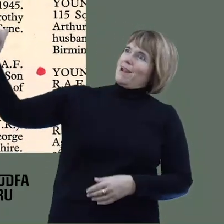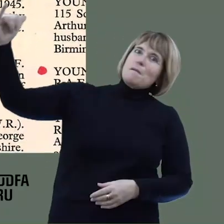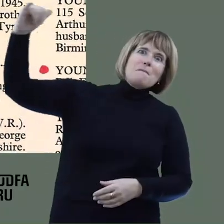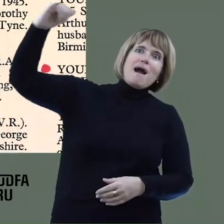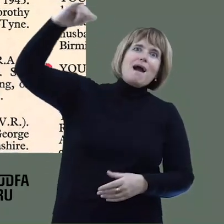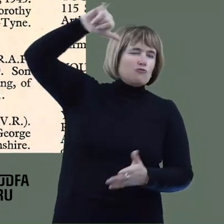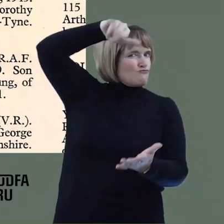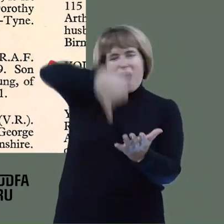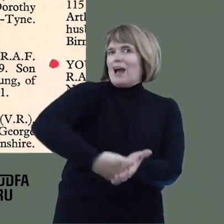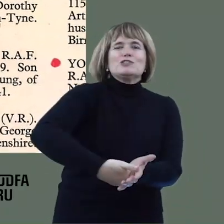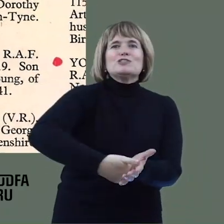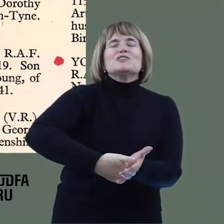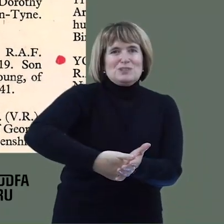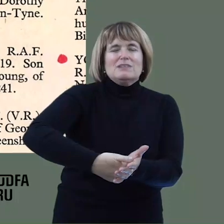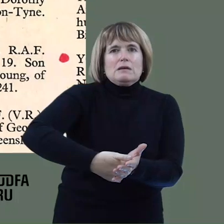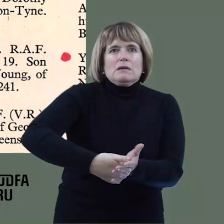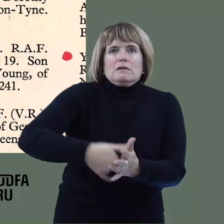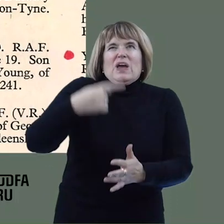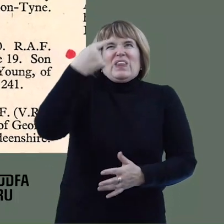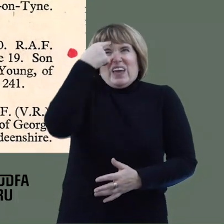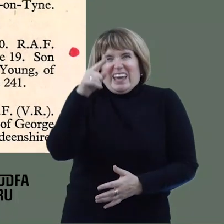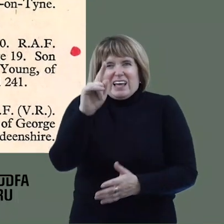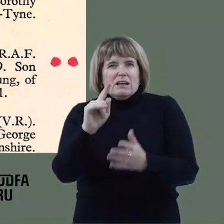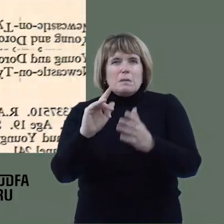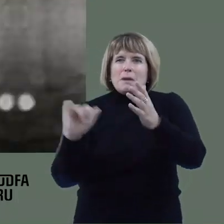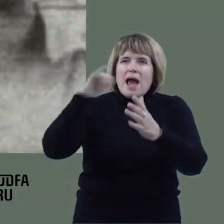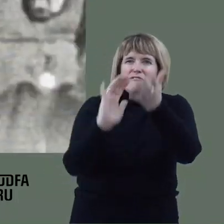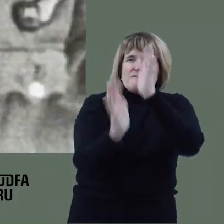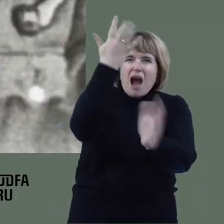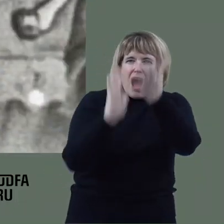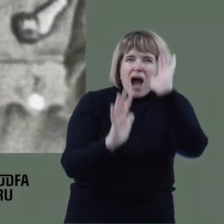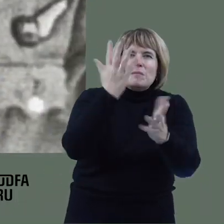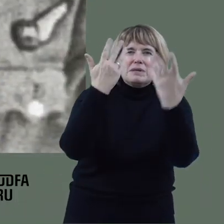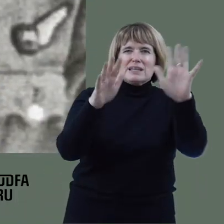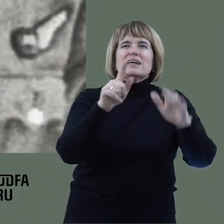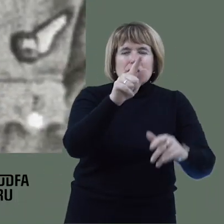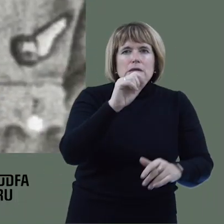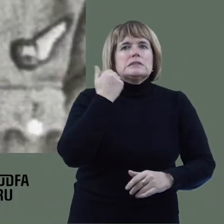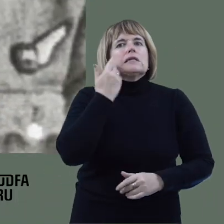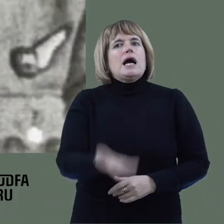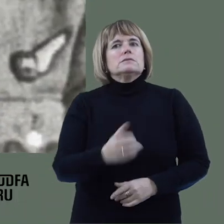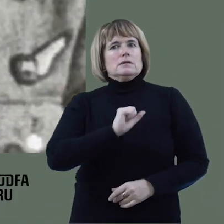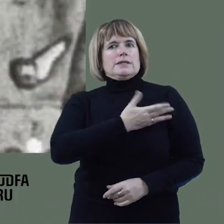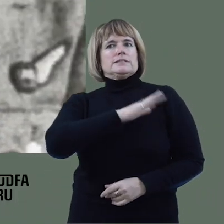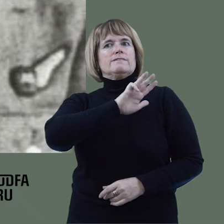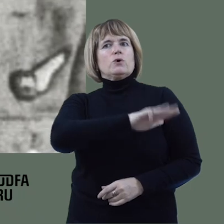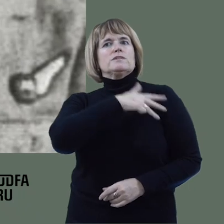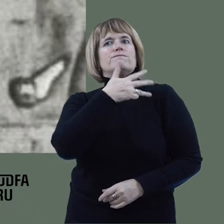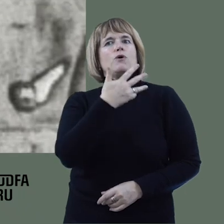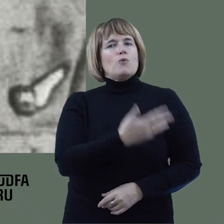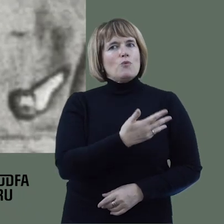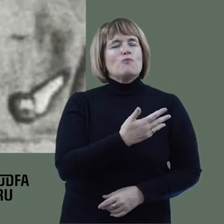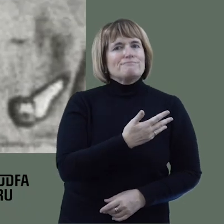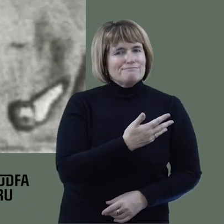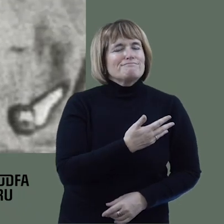and they crashed coming back from France. I think the plane caught fire, and